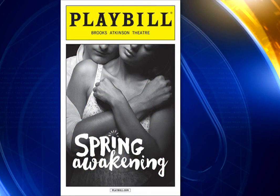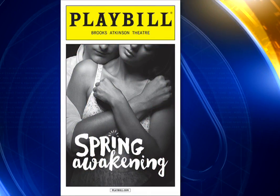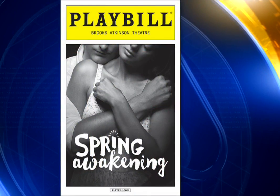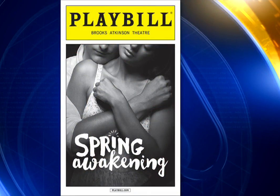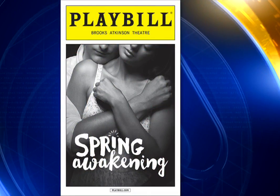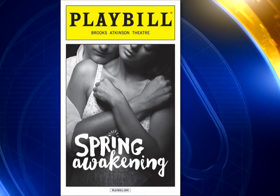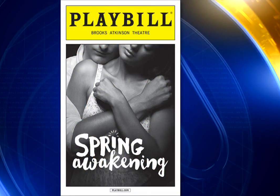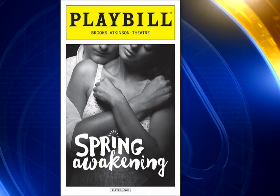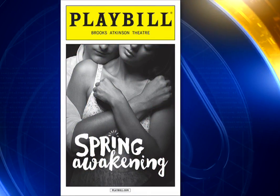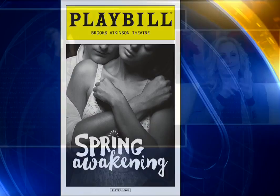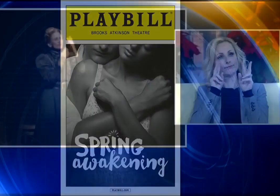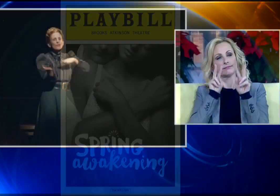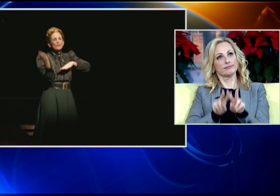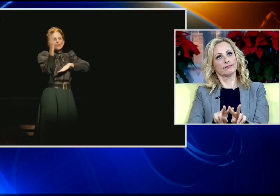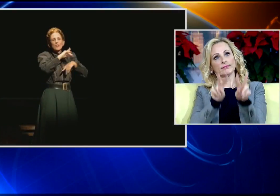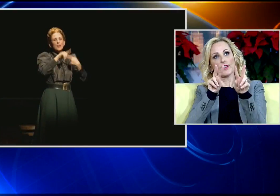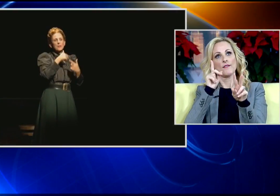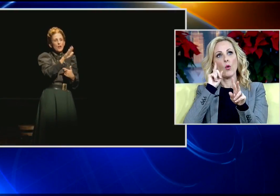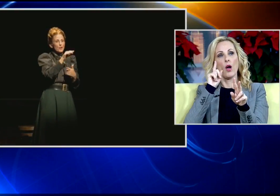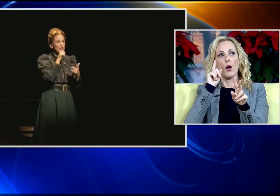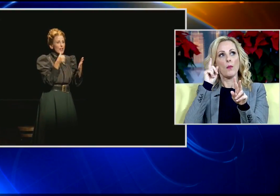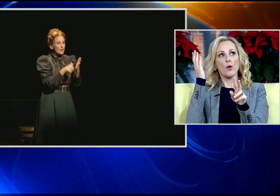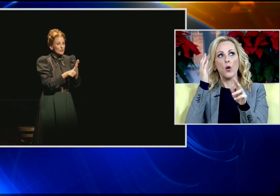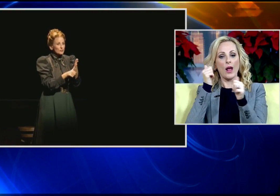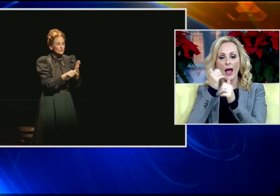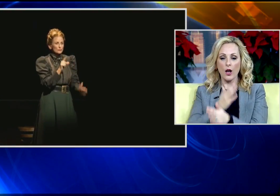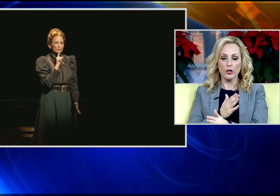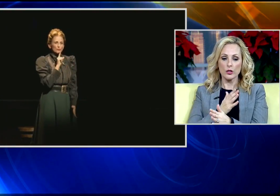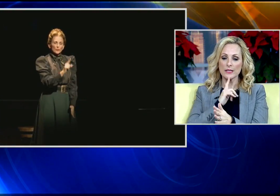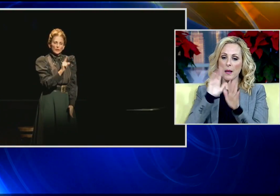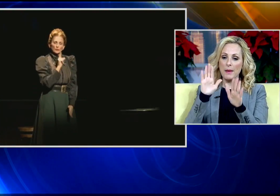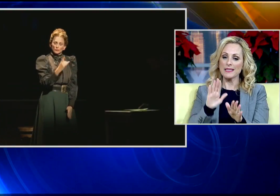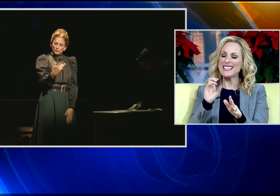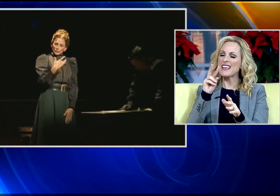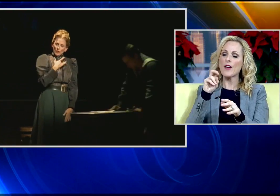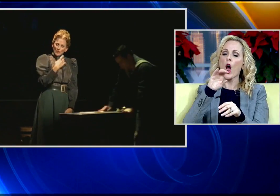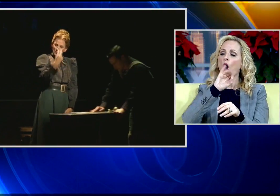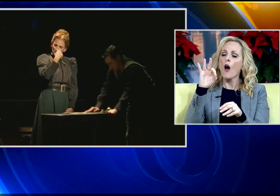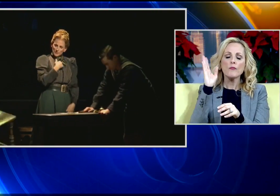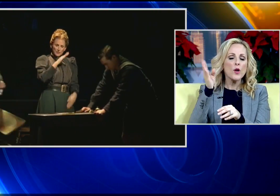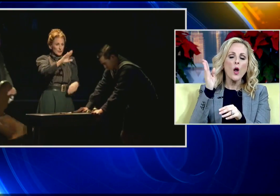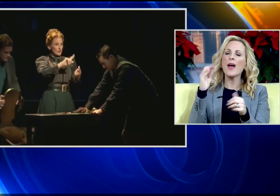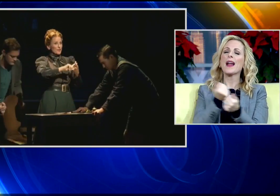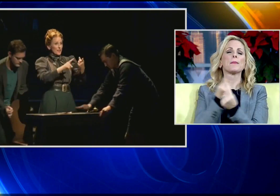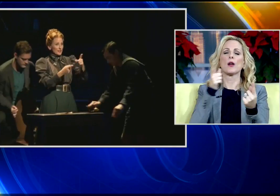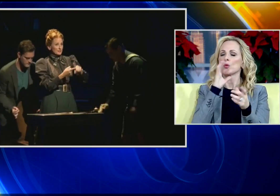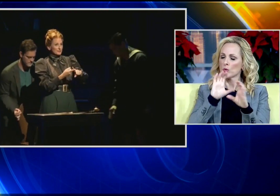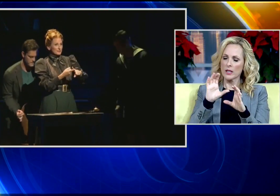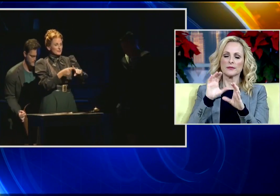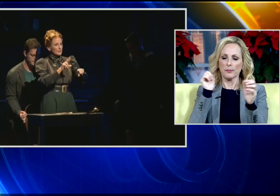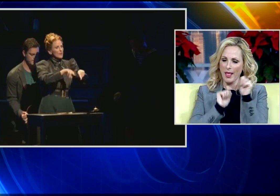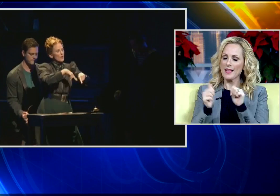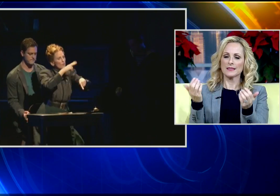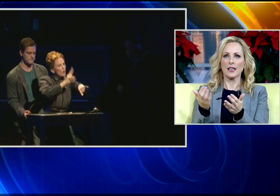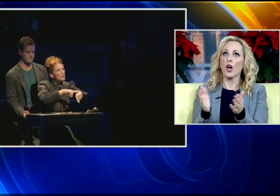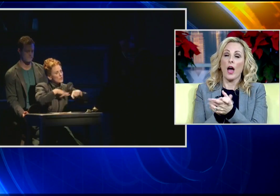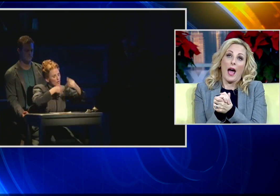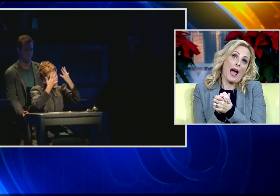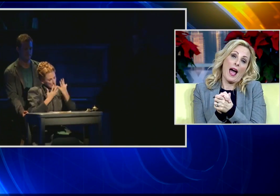is for me just something I've never believed that I would look up to. Broadway actors are just fantastic.